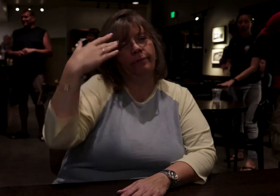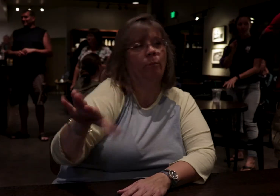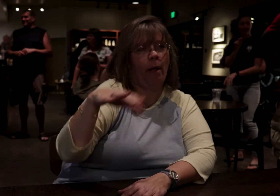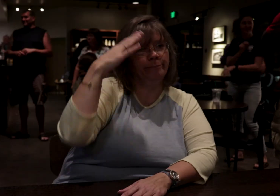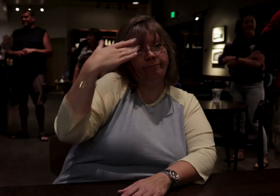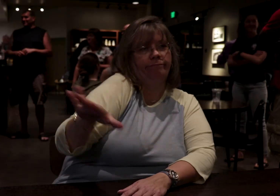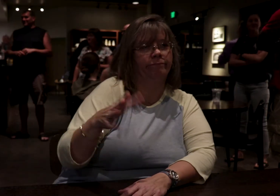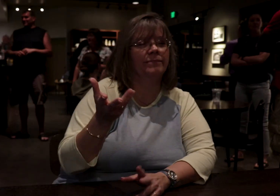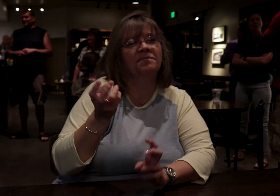Aww.